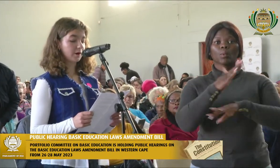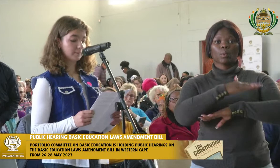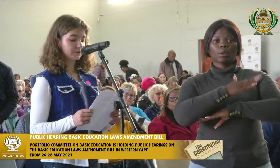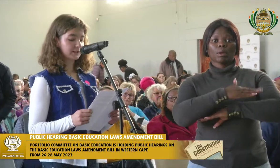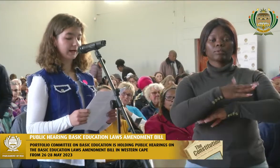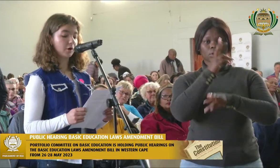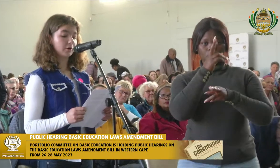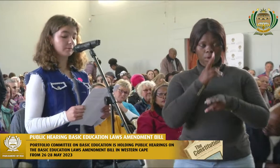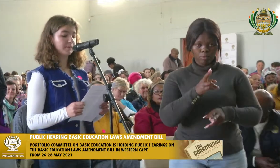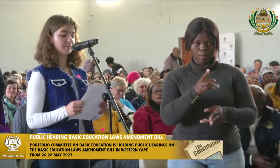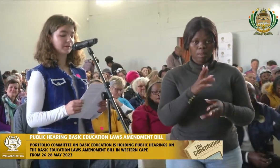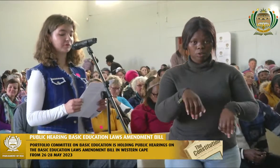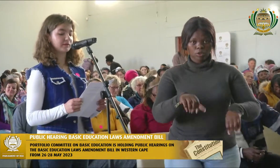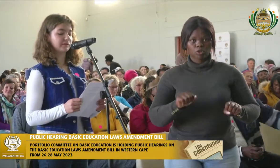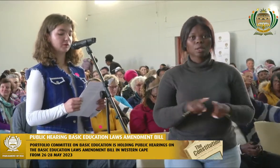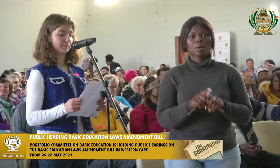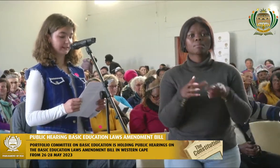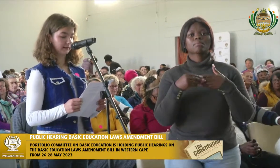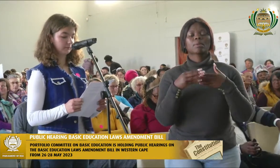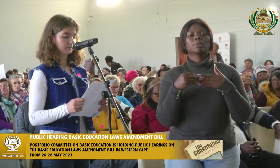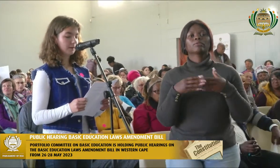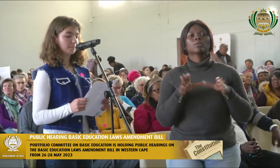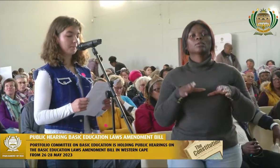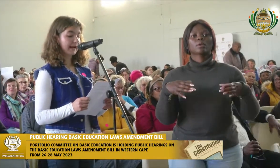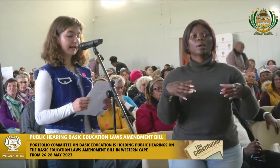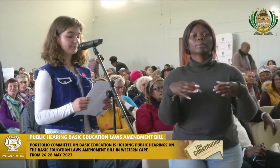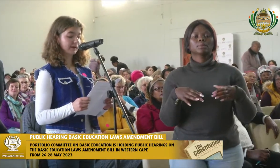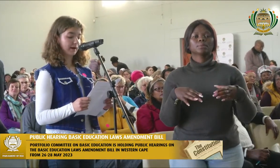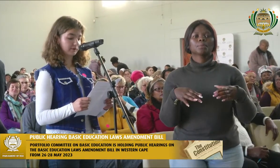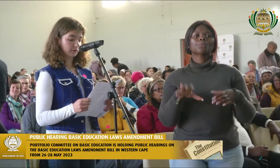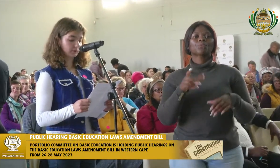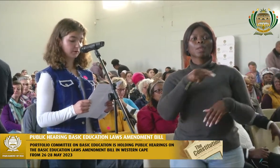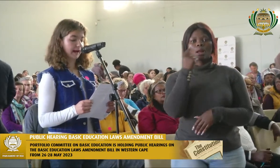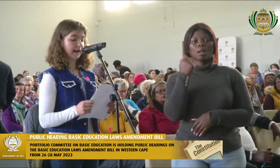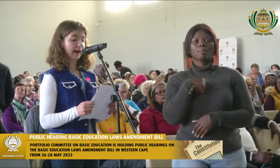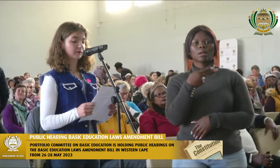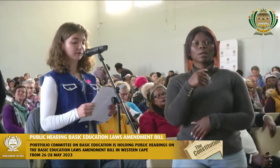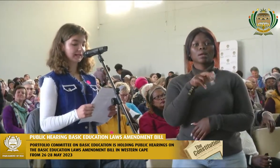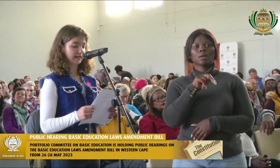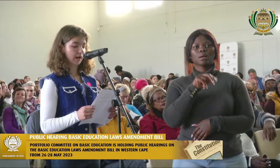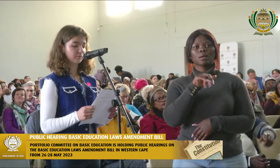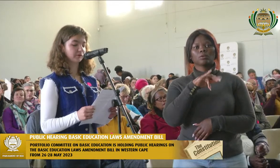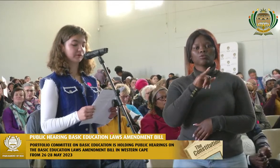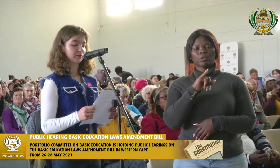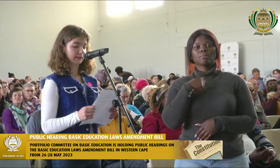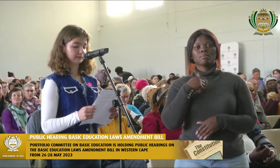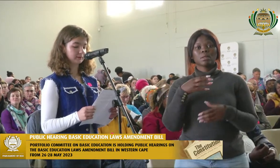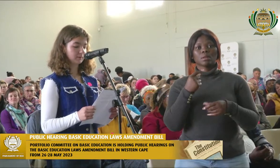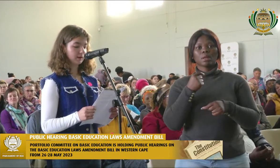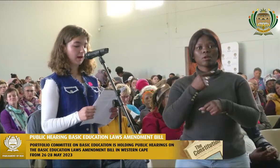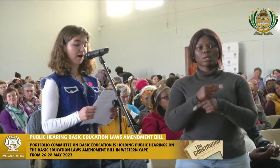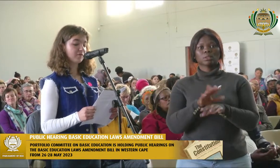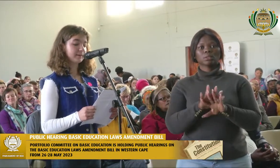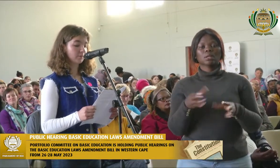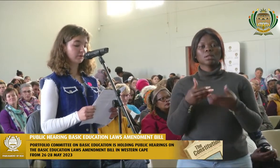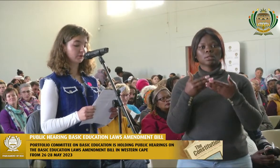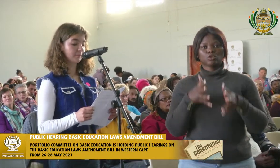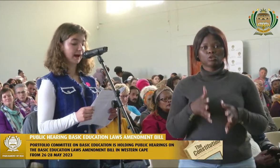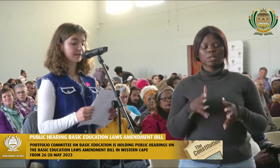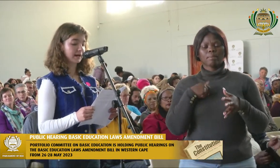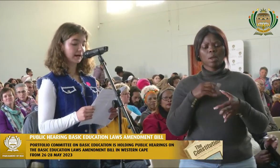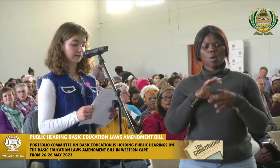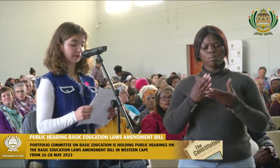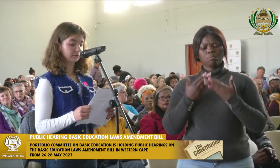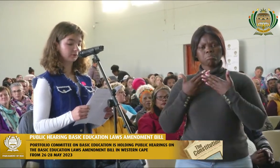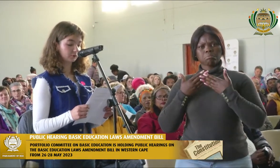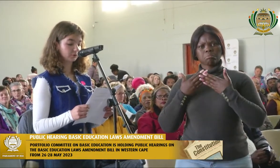afternoon, Honourable Chair and Honourable Members of this committee. My name is Henry Roots, and I'm a grade 10 homeschool student. I've been homeschooled